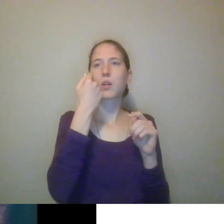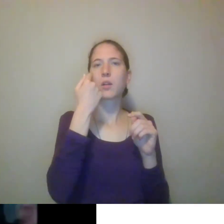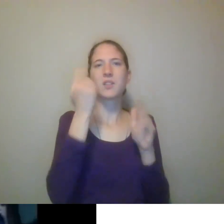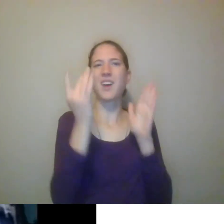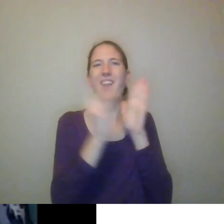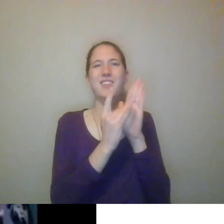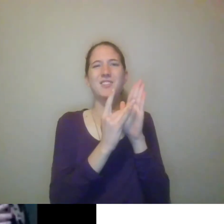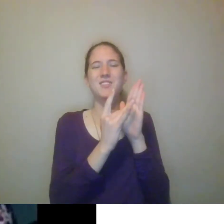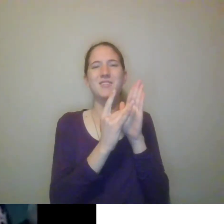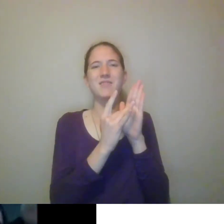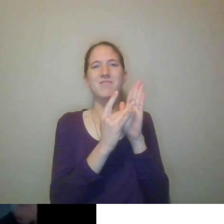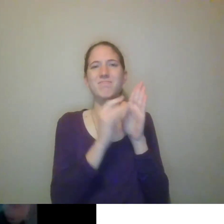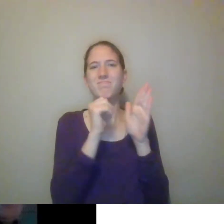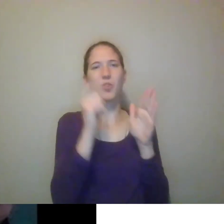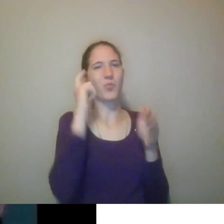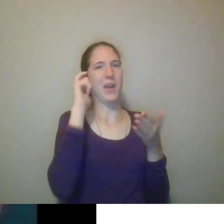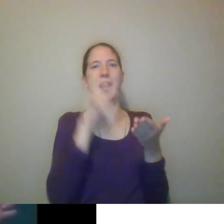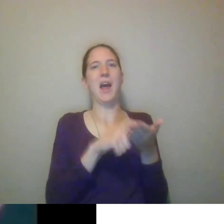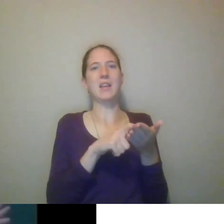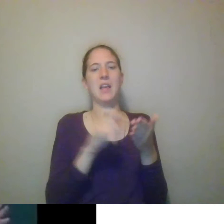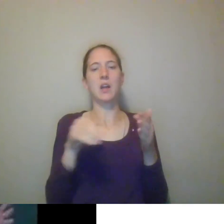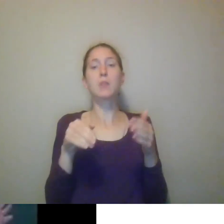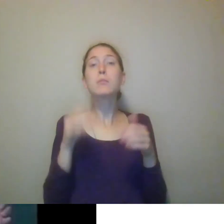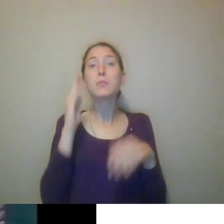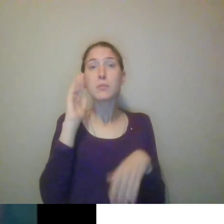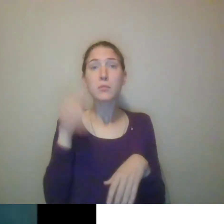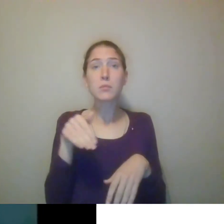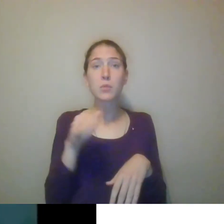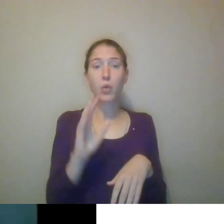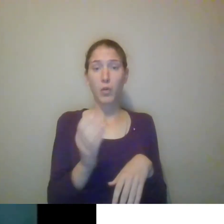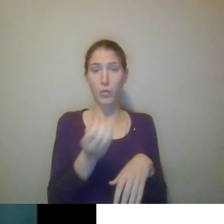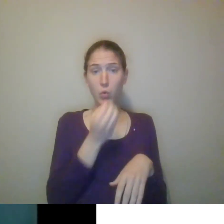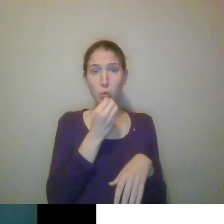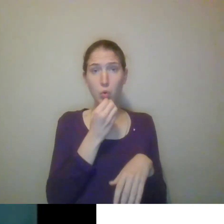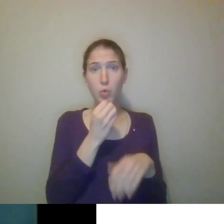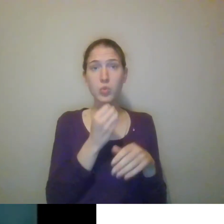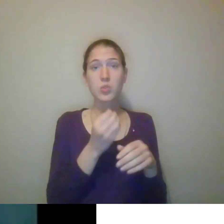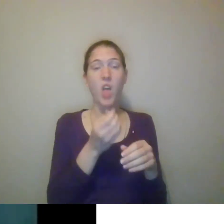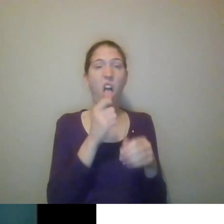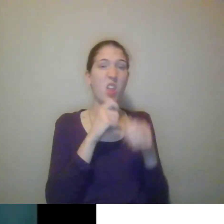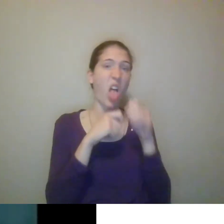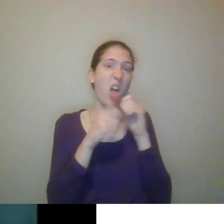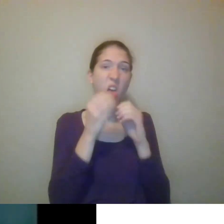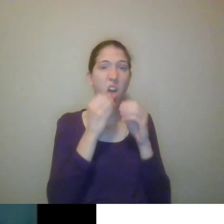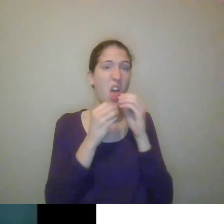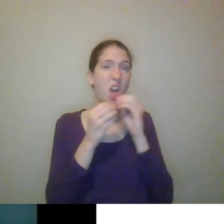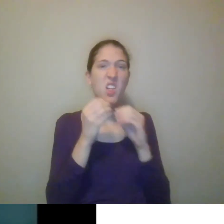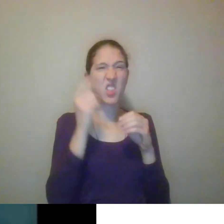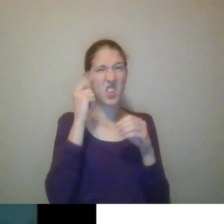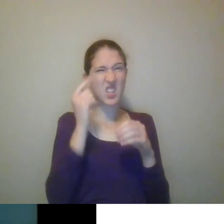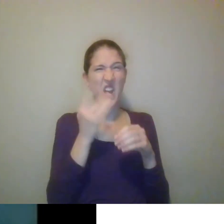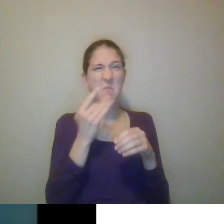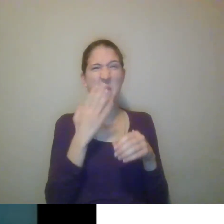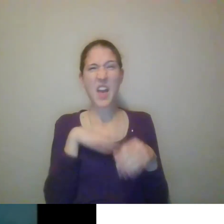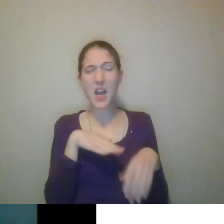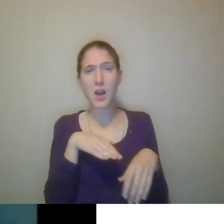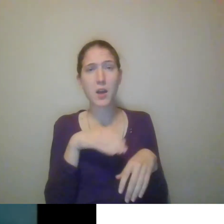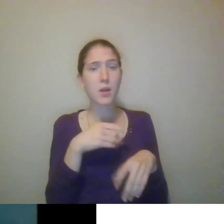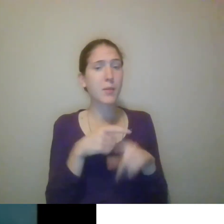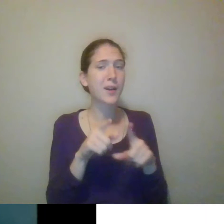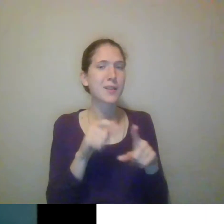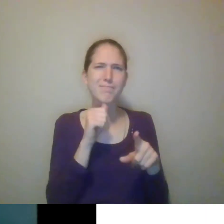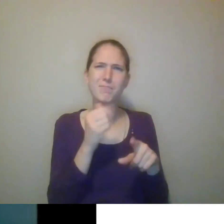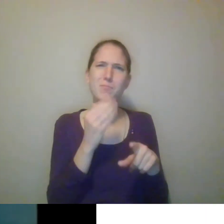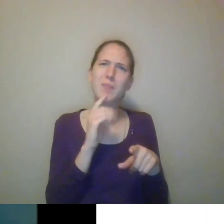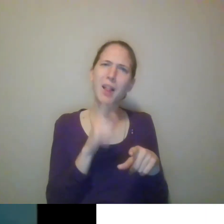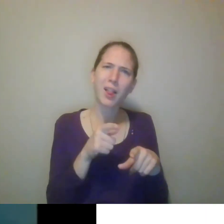never realize: a lot of the food that you eat does not taste as bad as you think. A lot of the food that you have problems